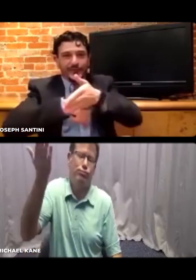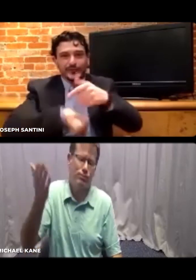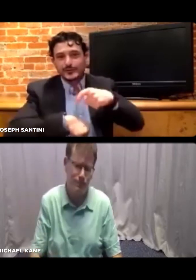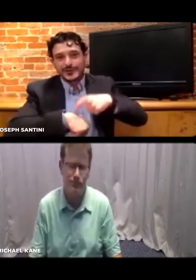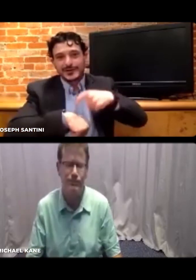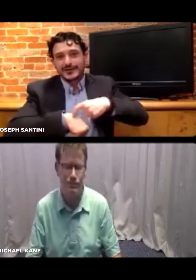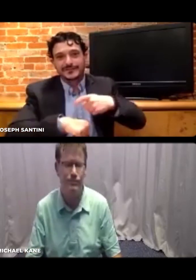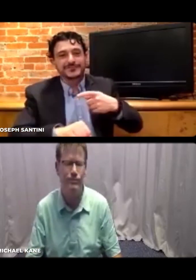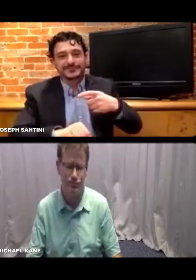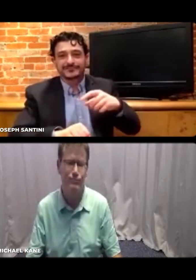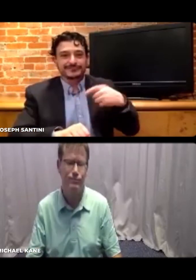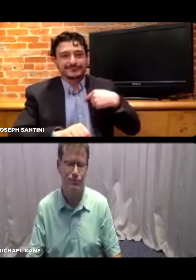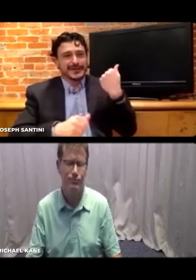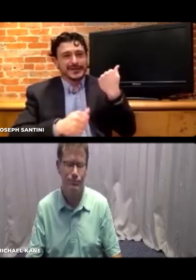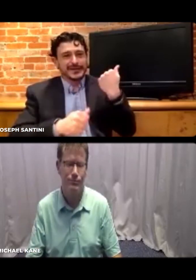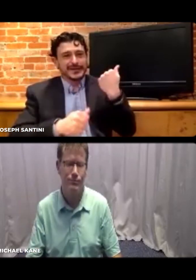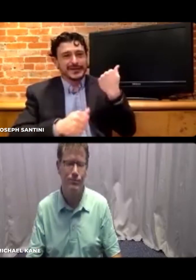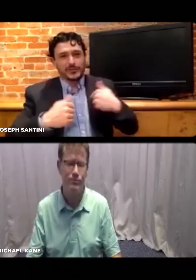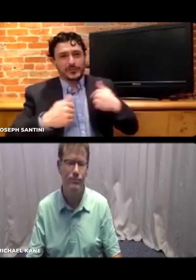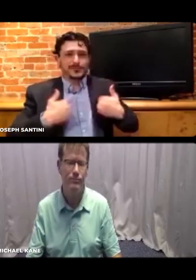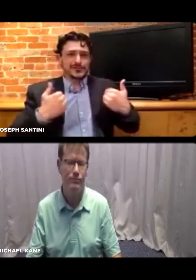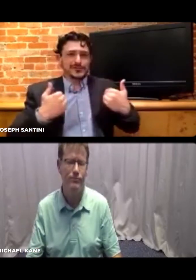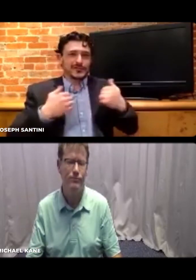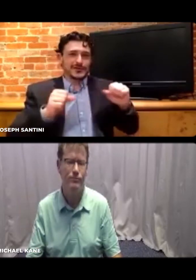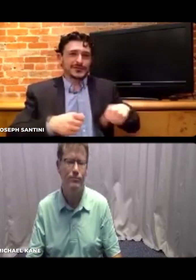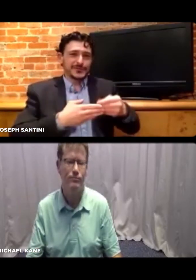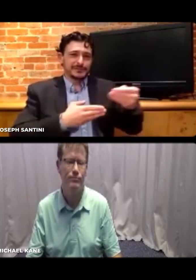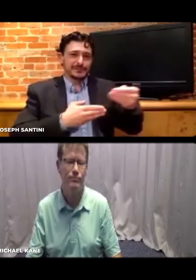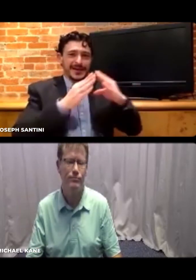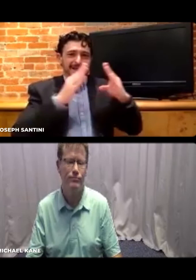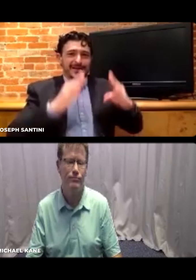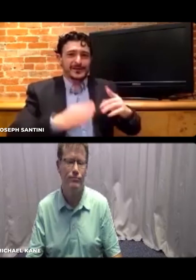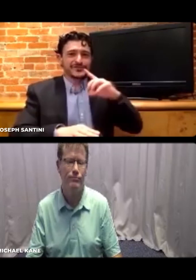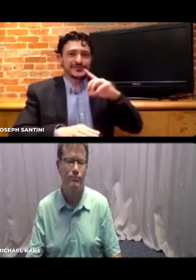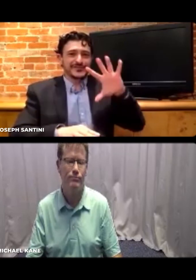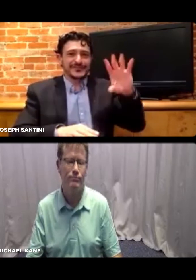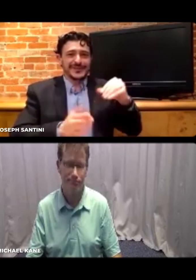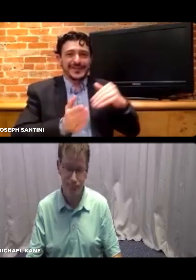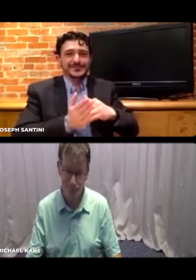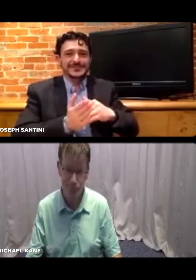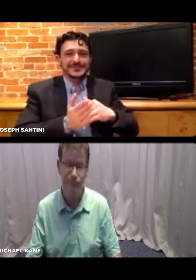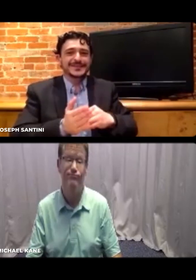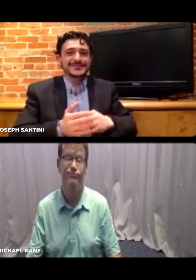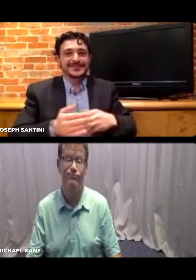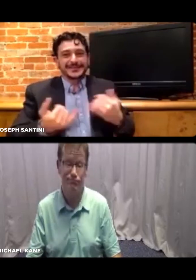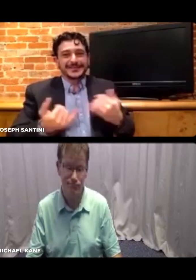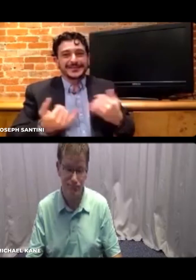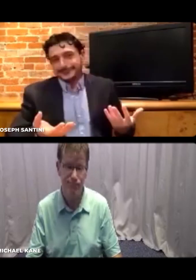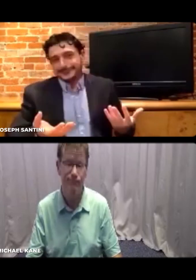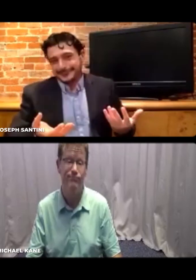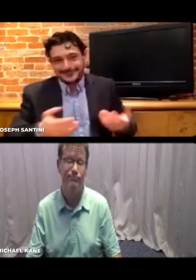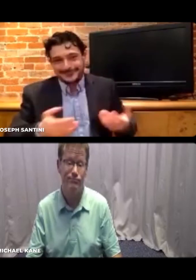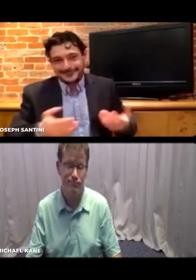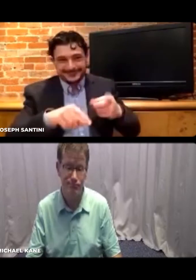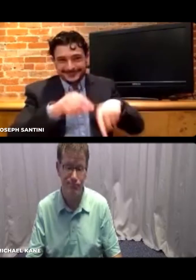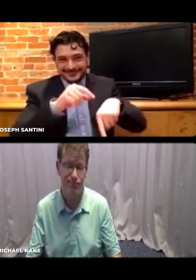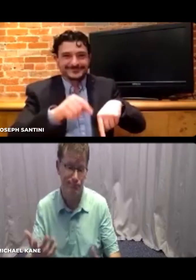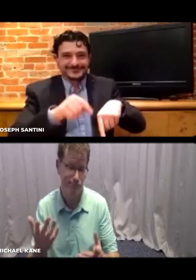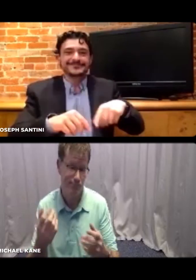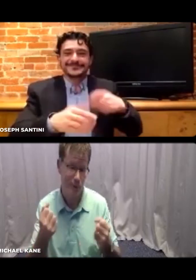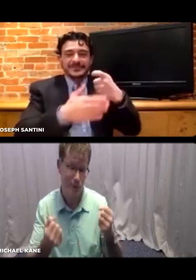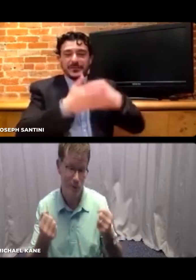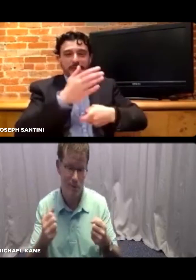as well. I remember when I was young, you could buy a house for $50,000. Nowadays, the cost has gone way